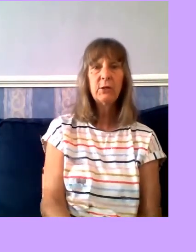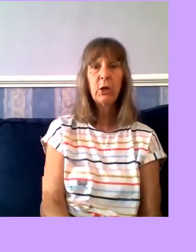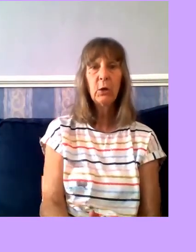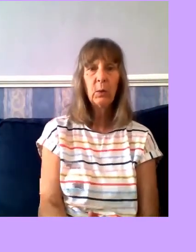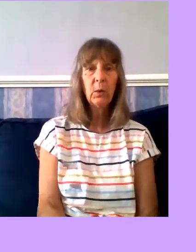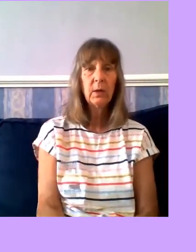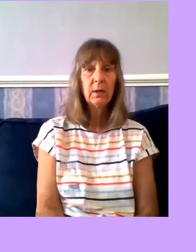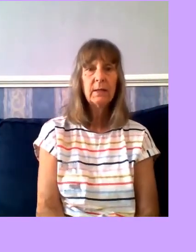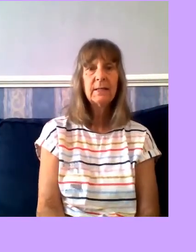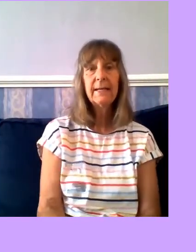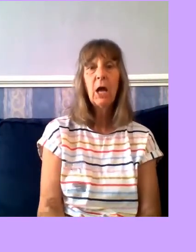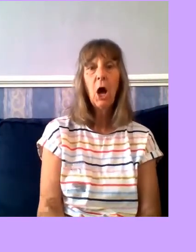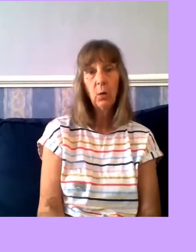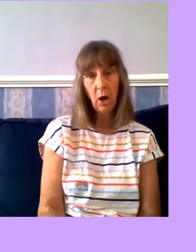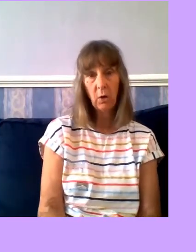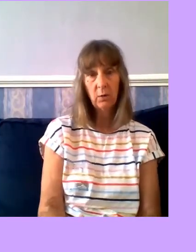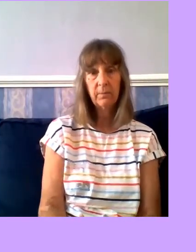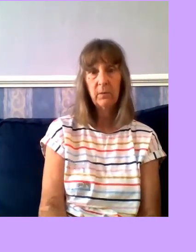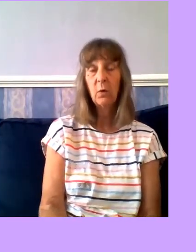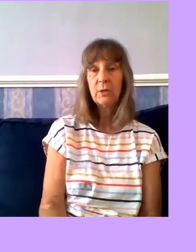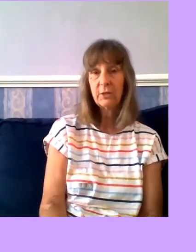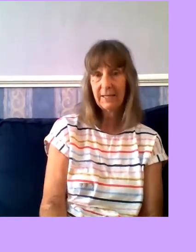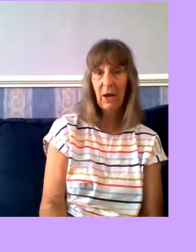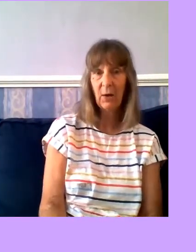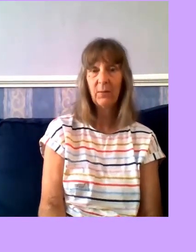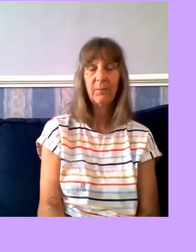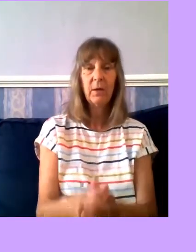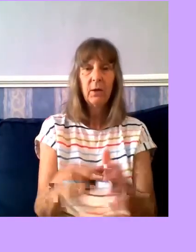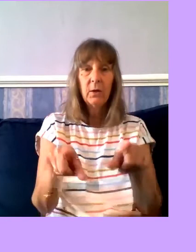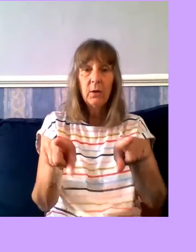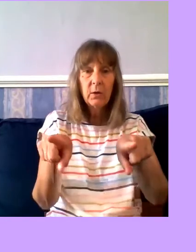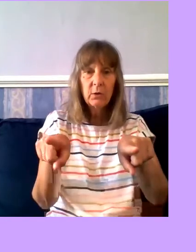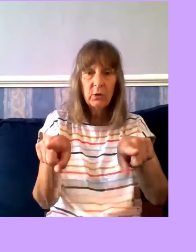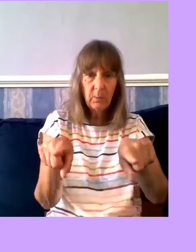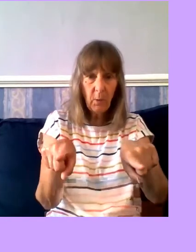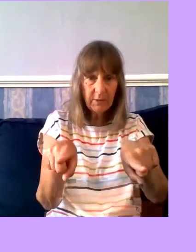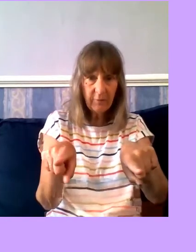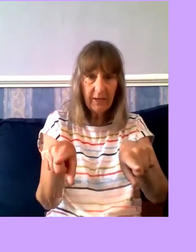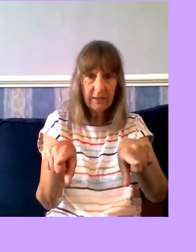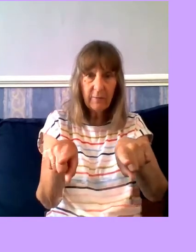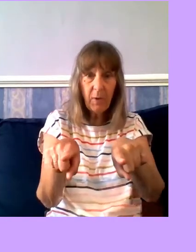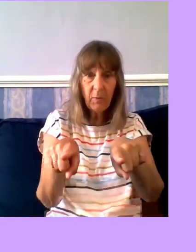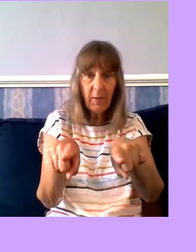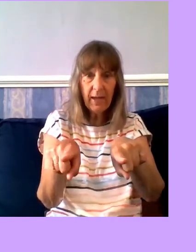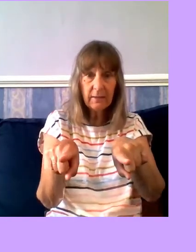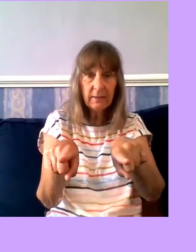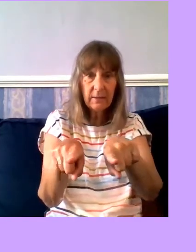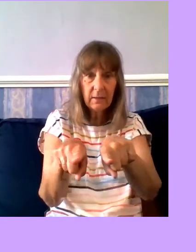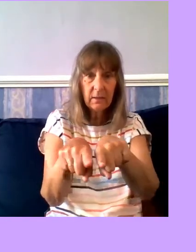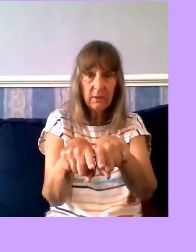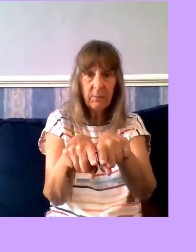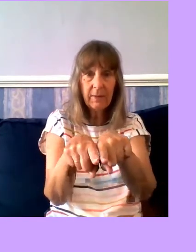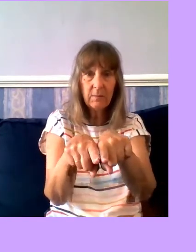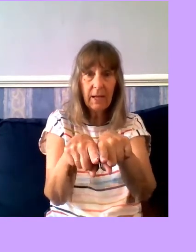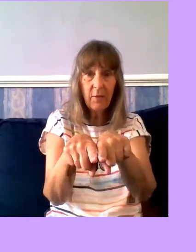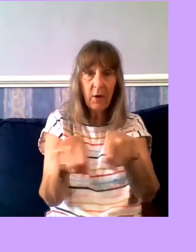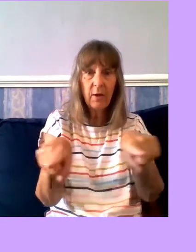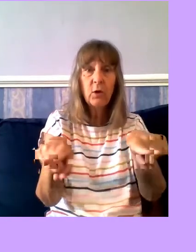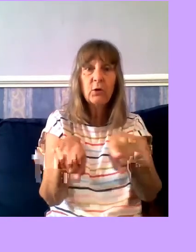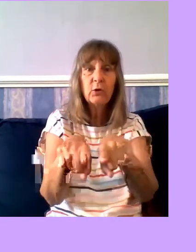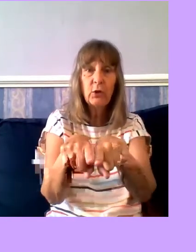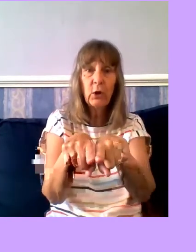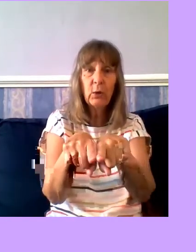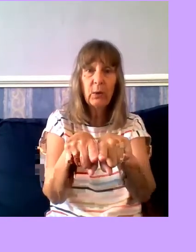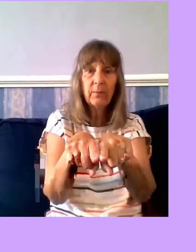And then two, T-O-O, not T-O. Two pointy fingers of both hands, just bring them